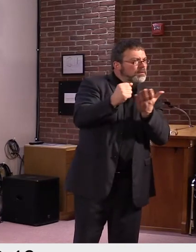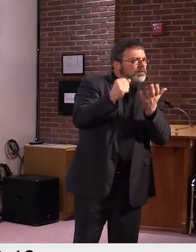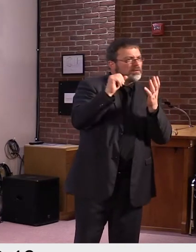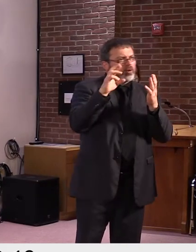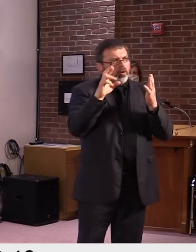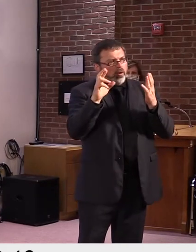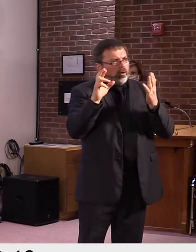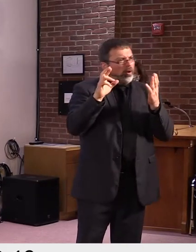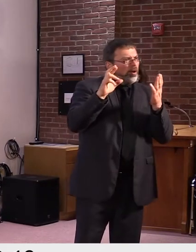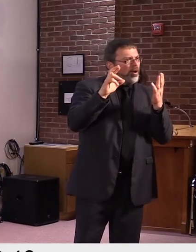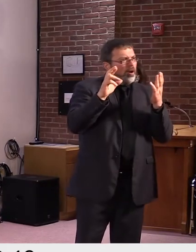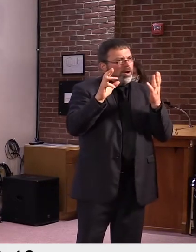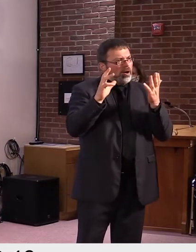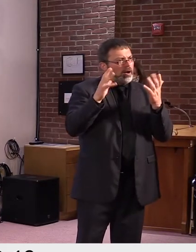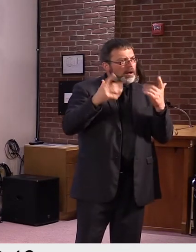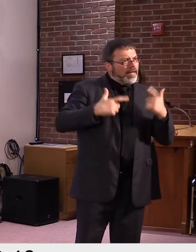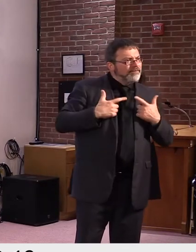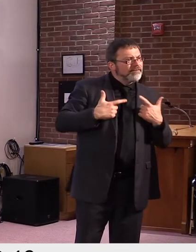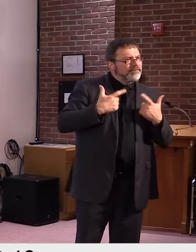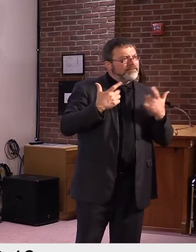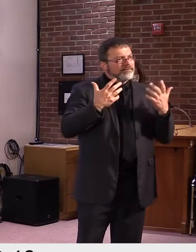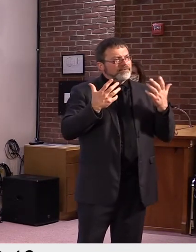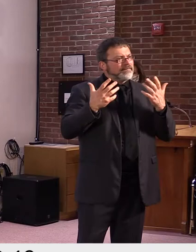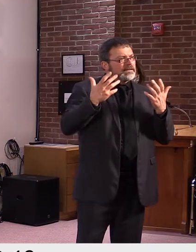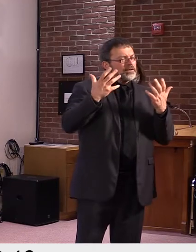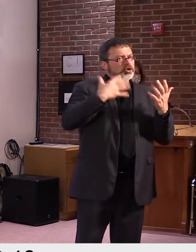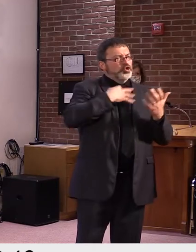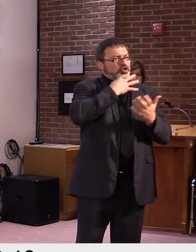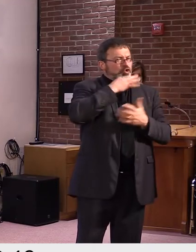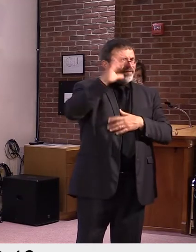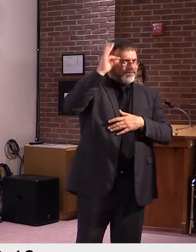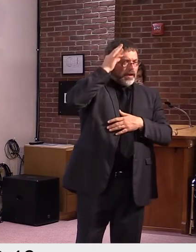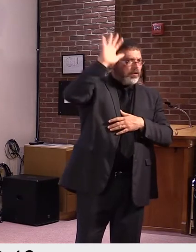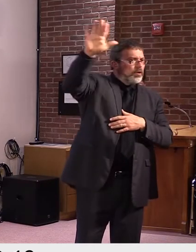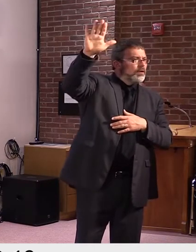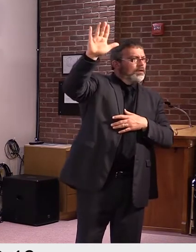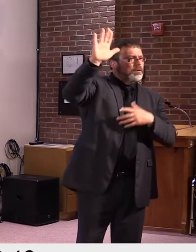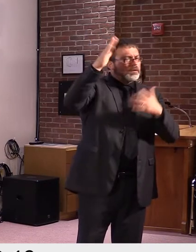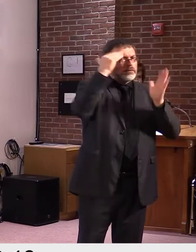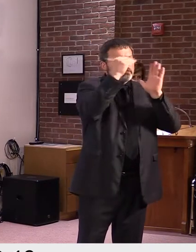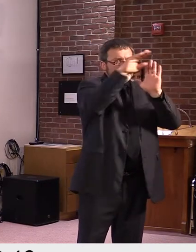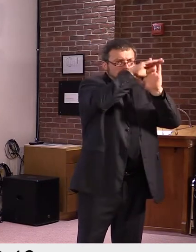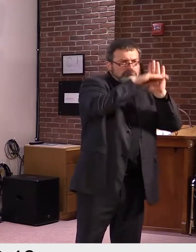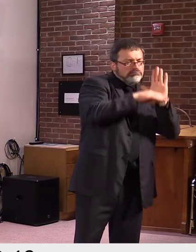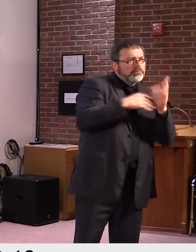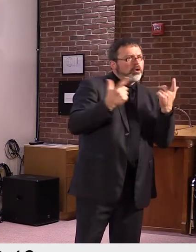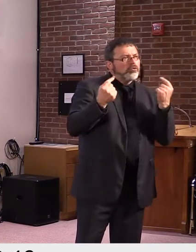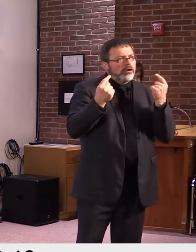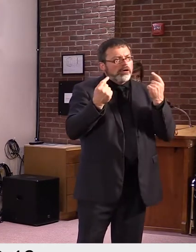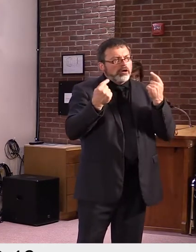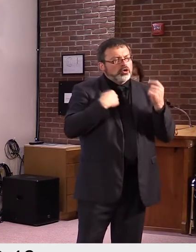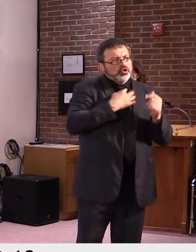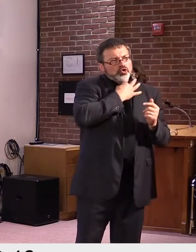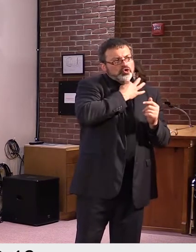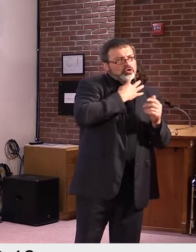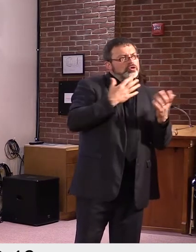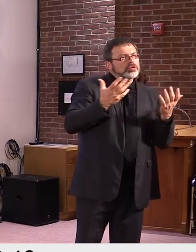from Washington on whether an extension is the offering? And given the condition of the